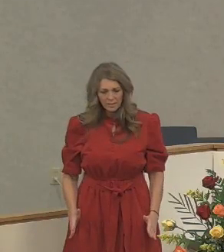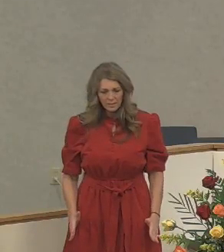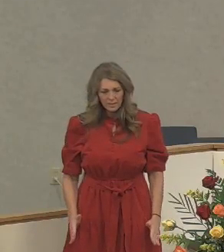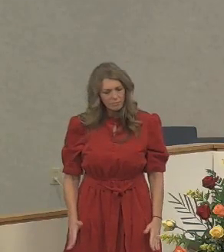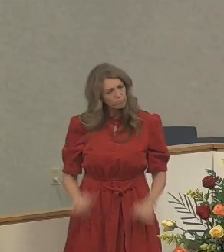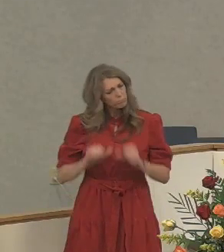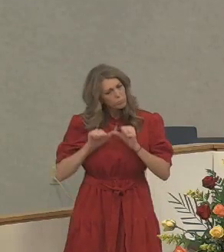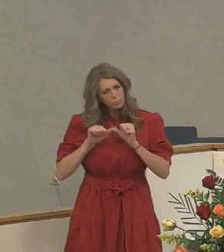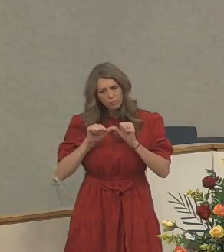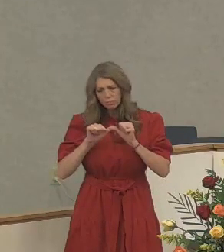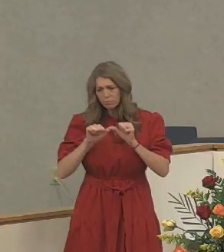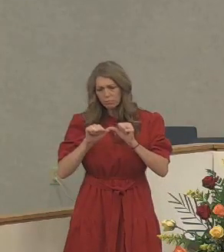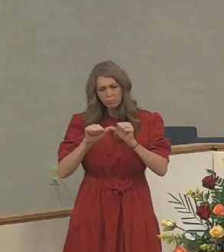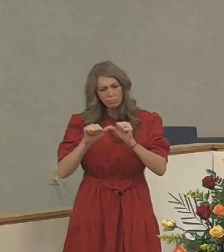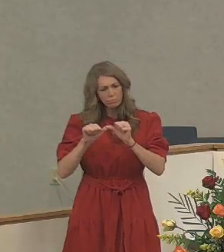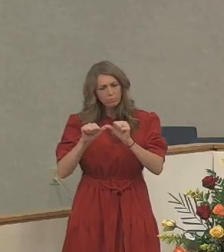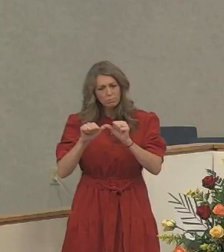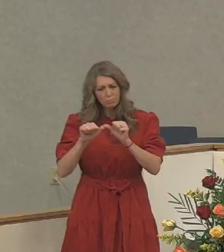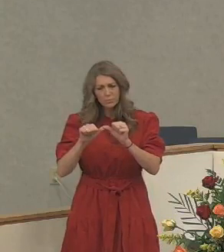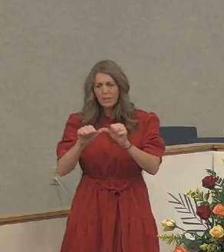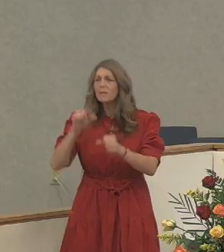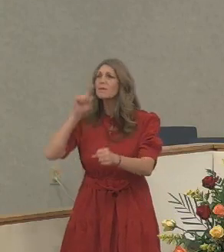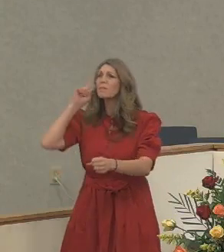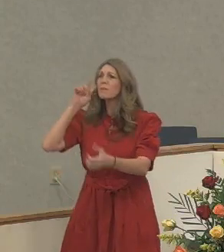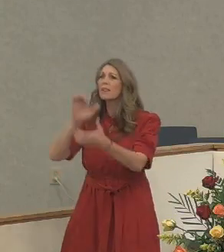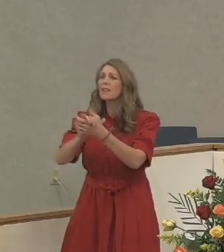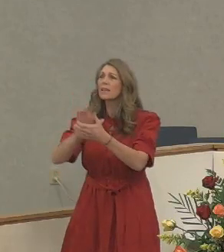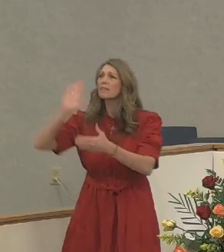stand fast upon his